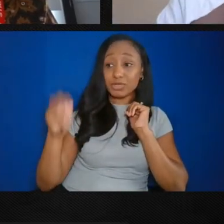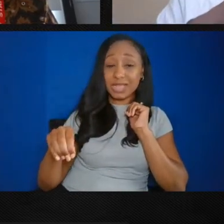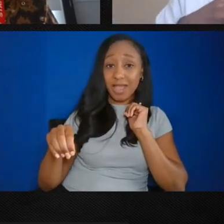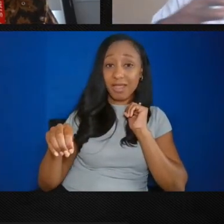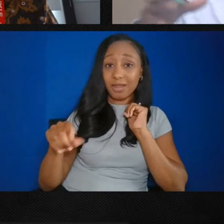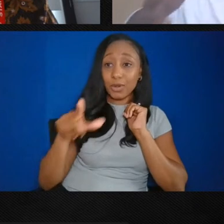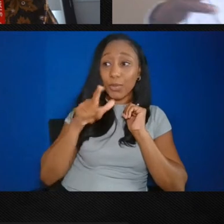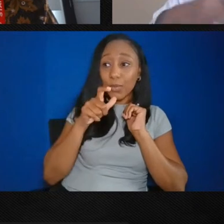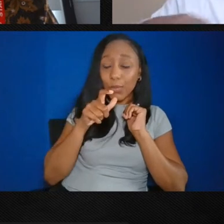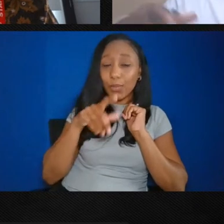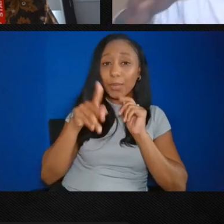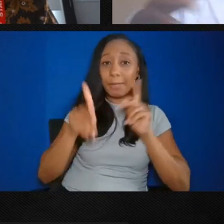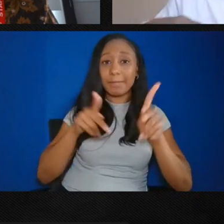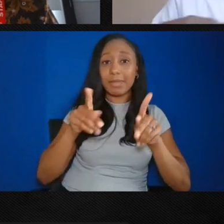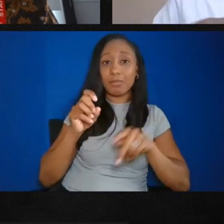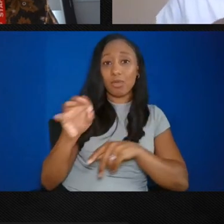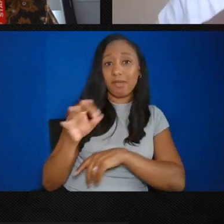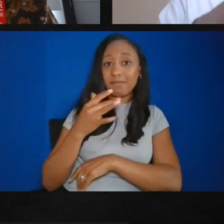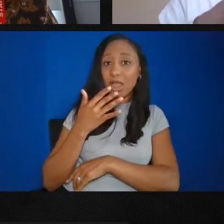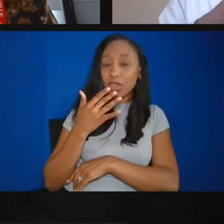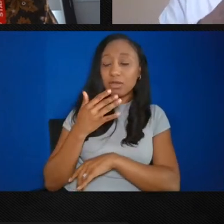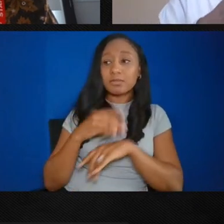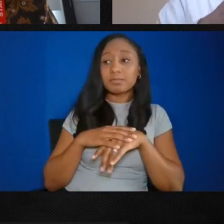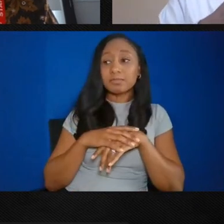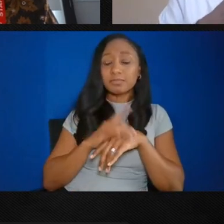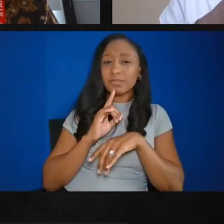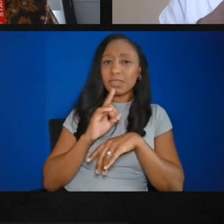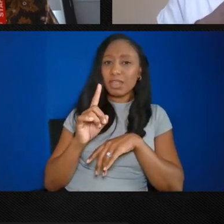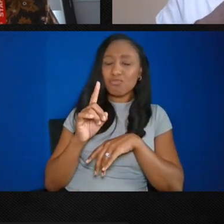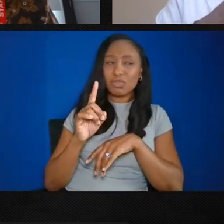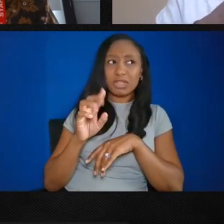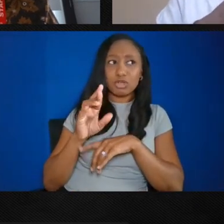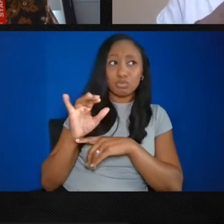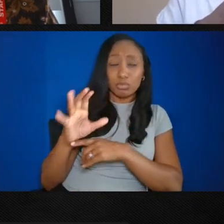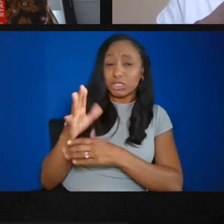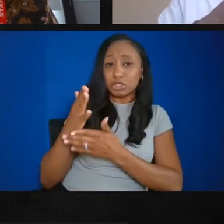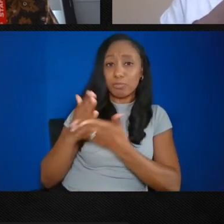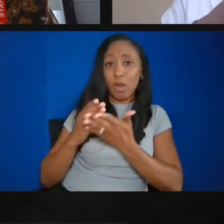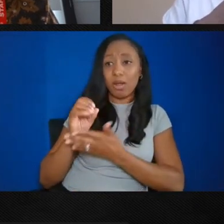color. And so again, it was a rich maritime history in Baltimore.